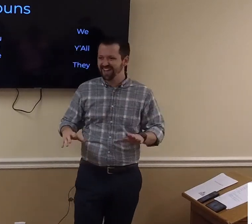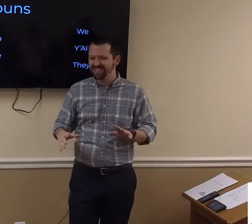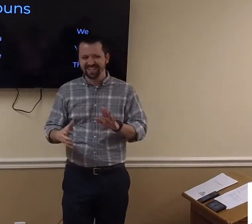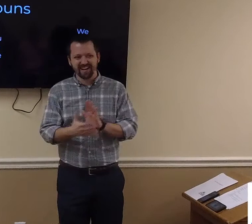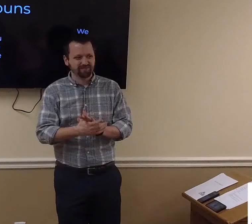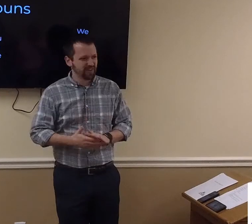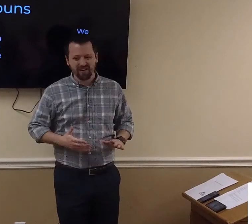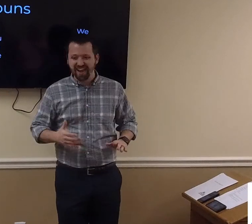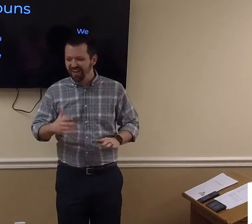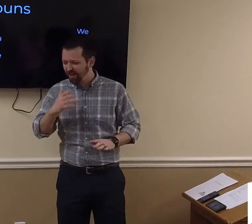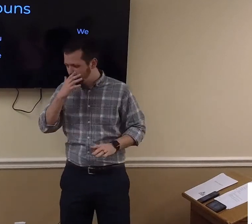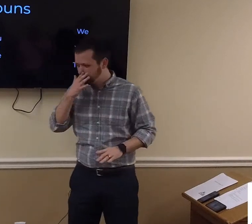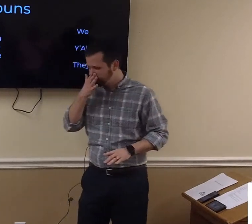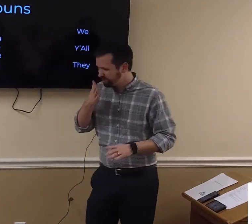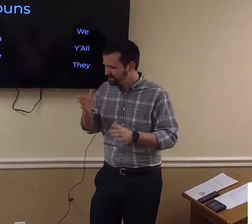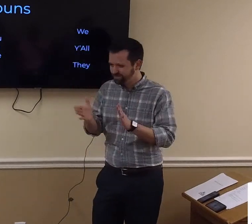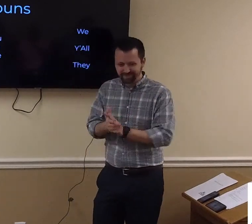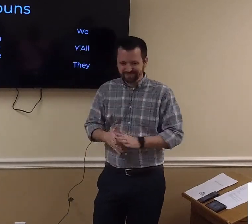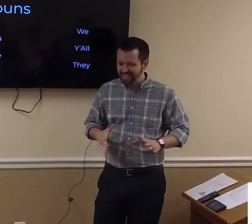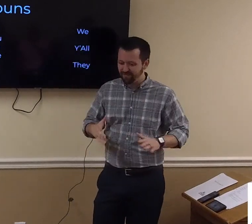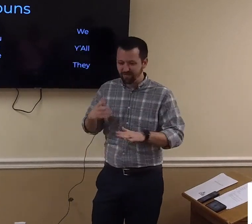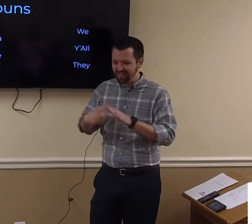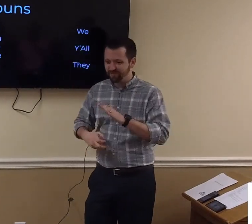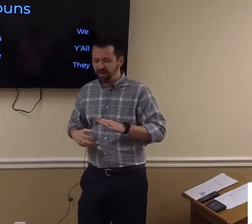Yes. All right. Yeah, I'm out of my depth.